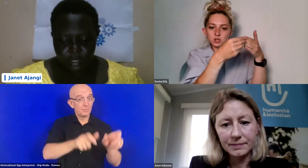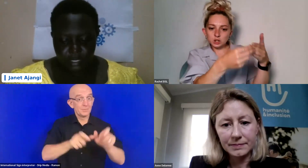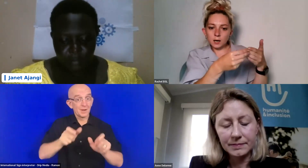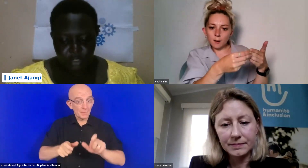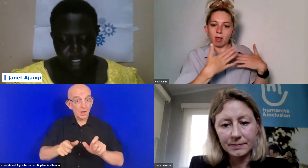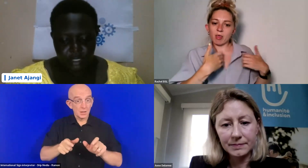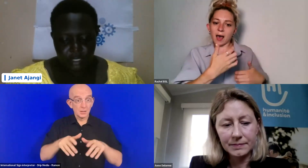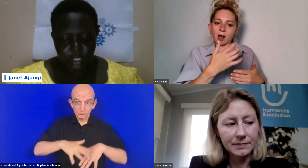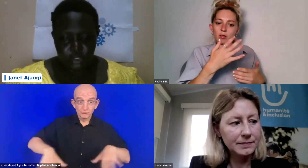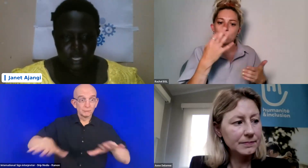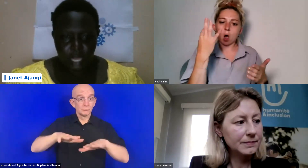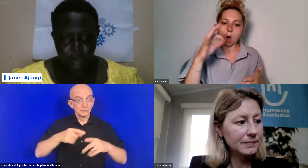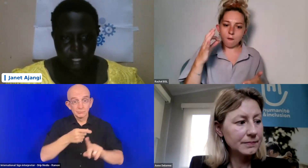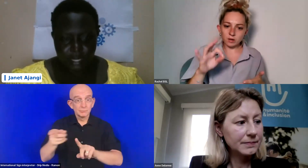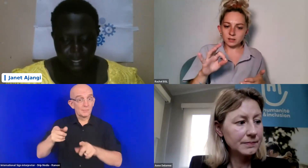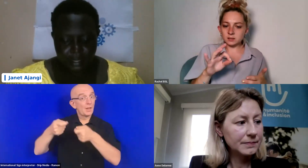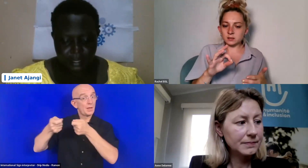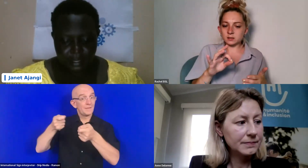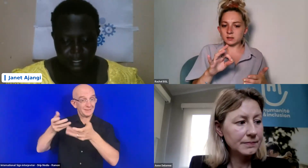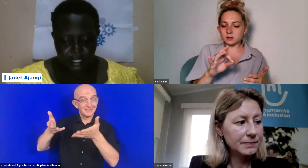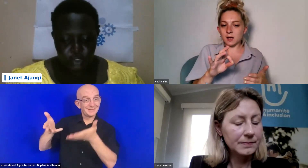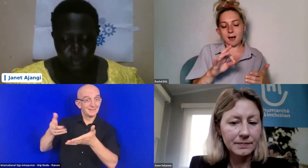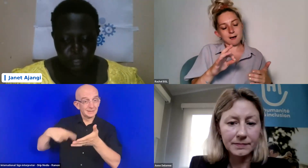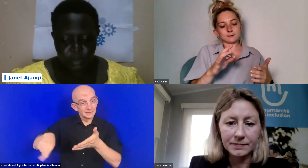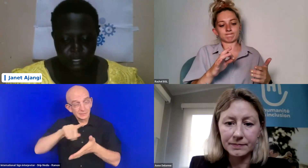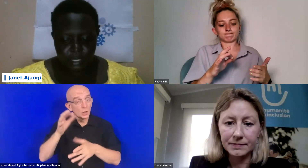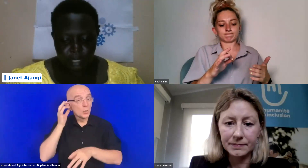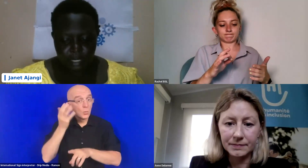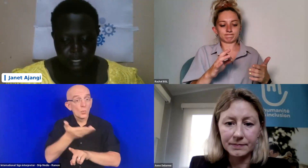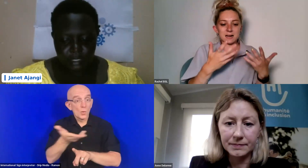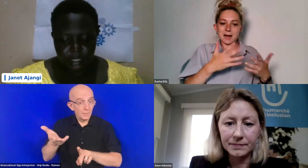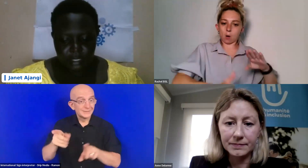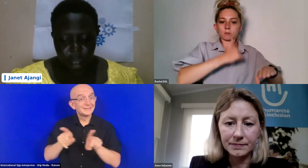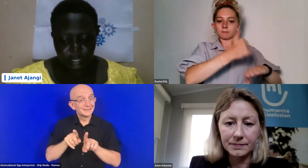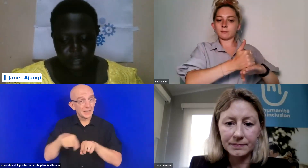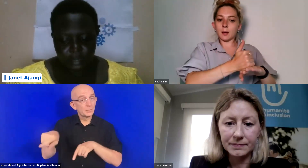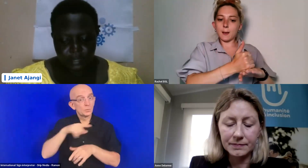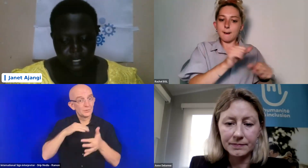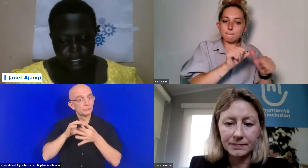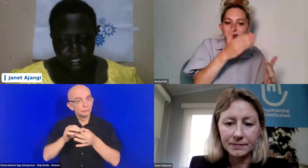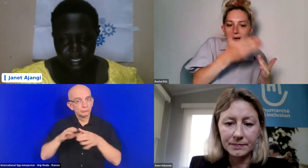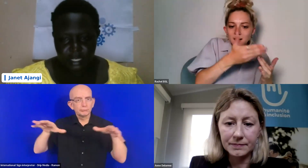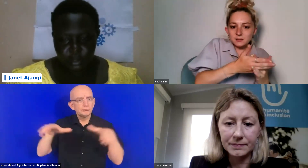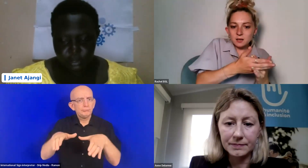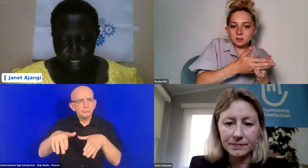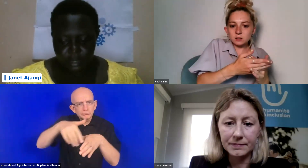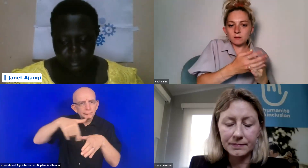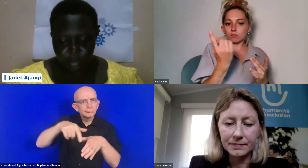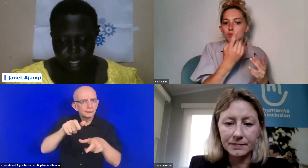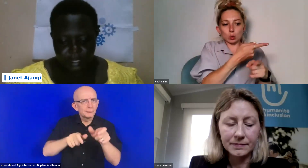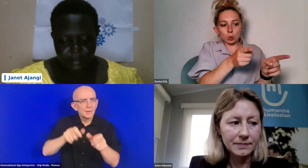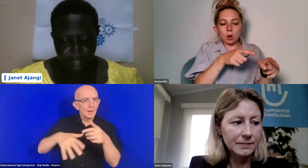out with some measures to allow better access to women with disabilities to health services,